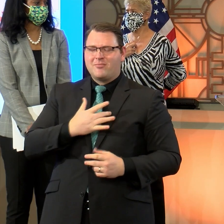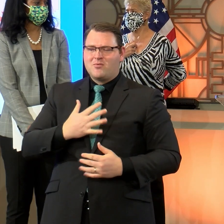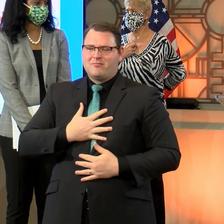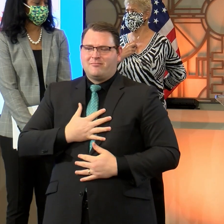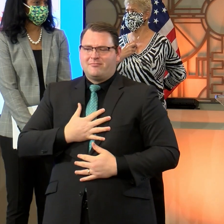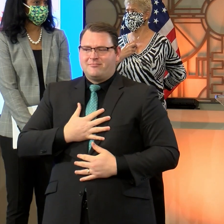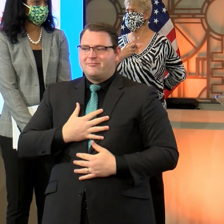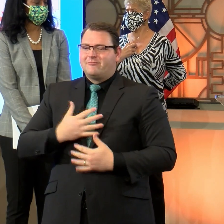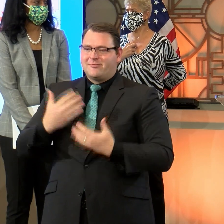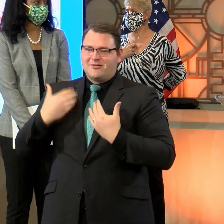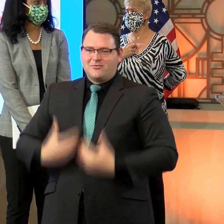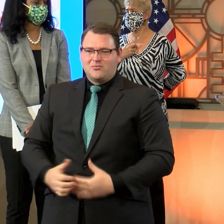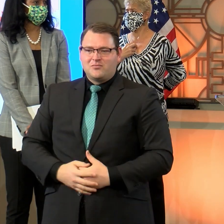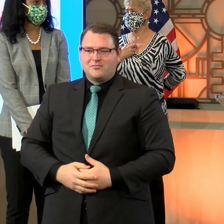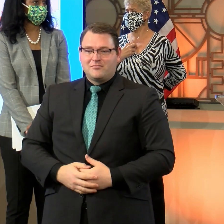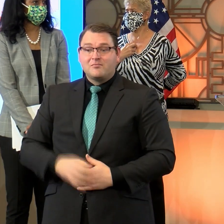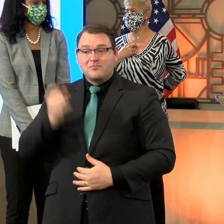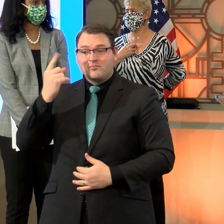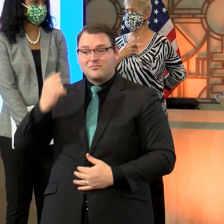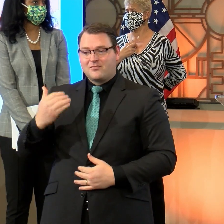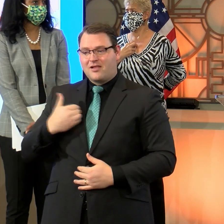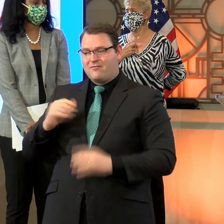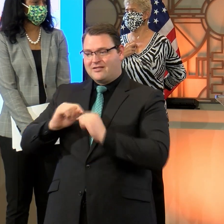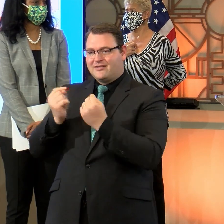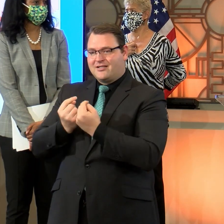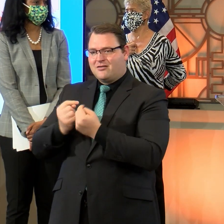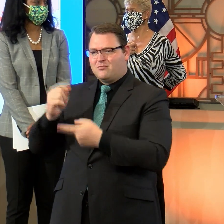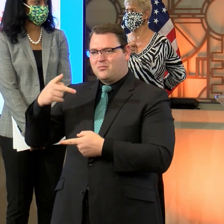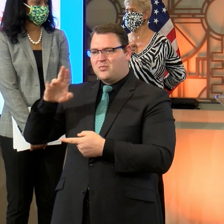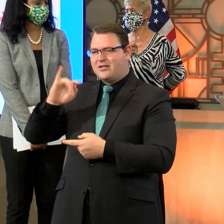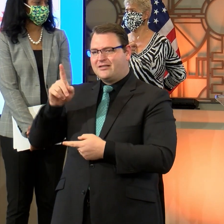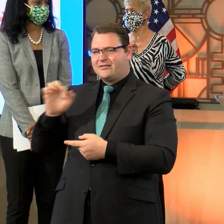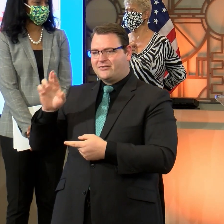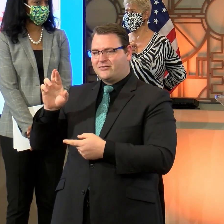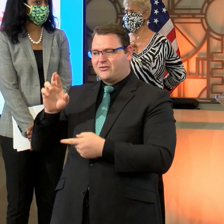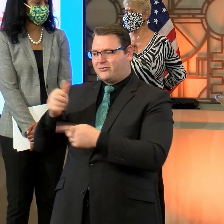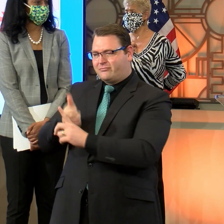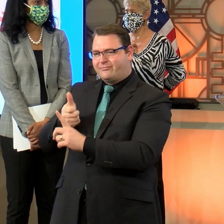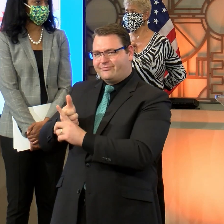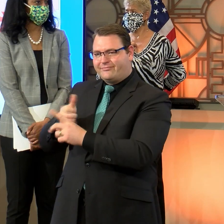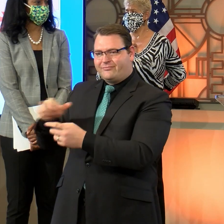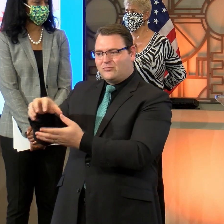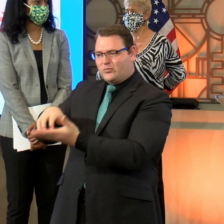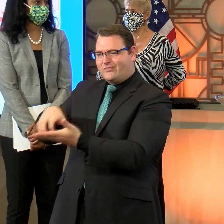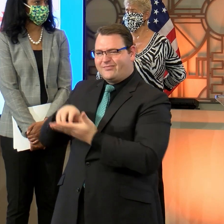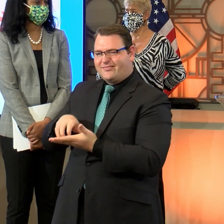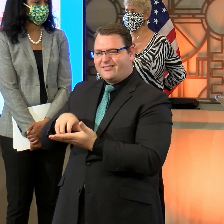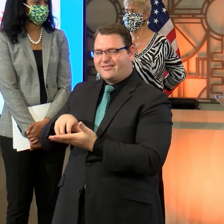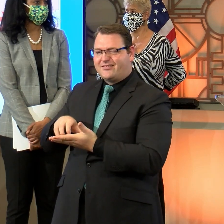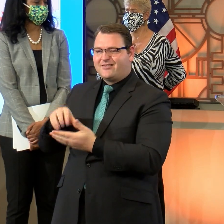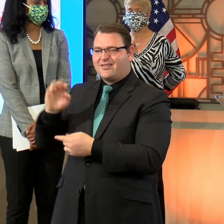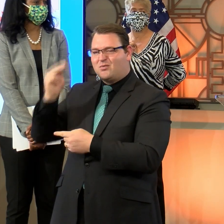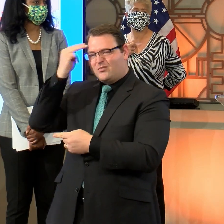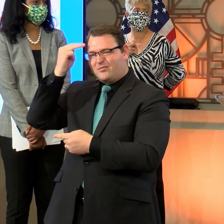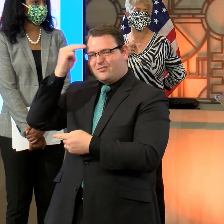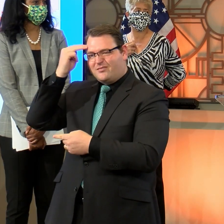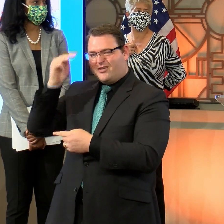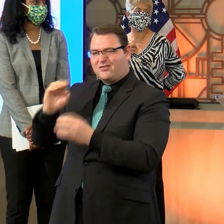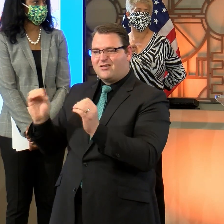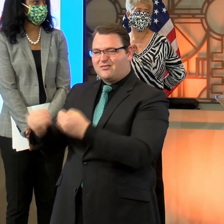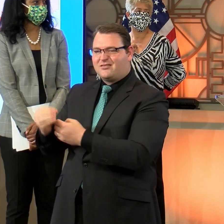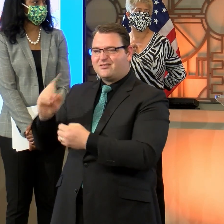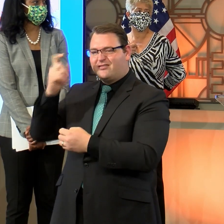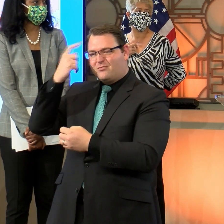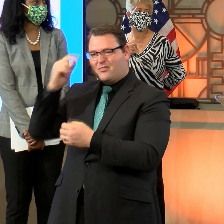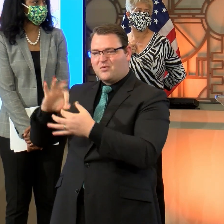our team, for instance, we have Nick Anderson, a Pulitzer Prize-winning cartoonist who works in the Mayor's Office of Government Relations. And as